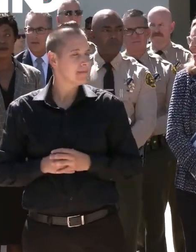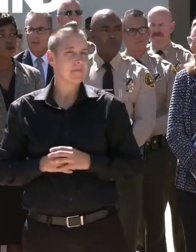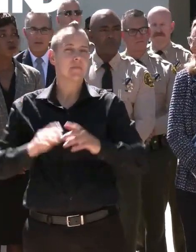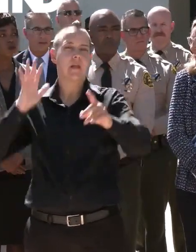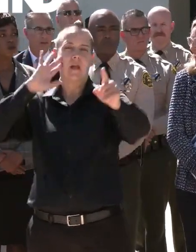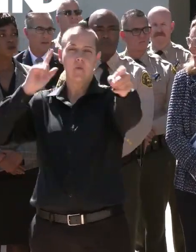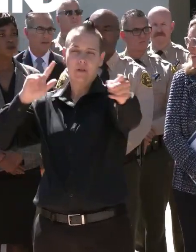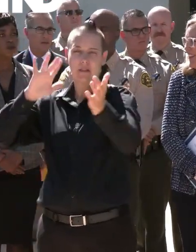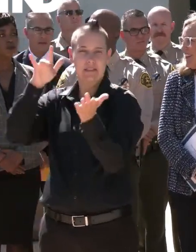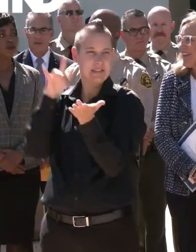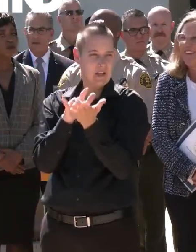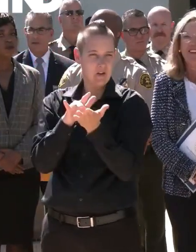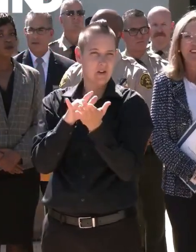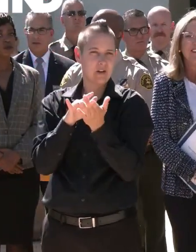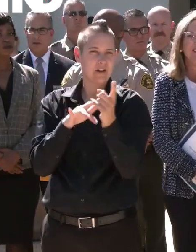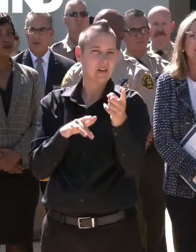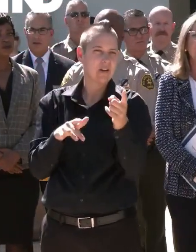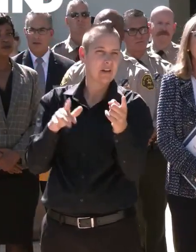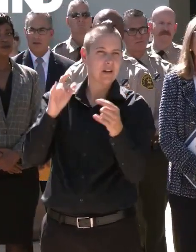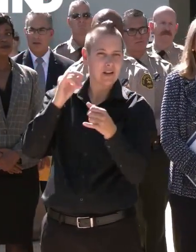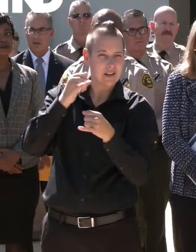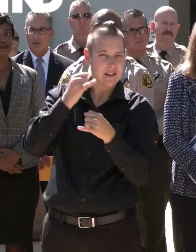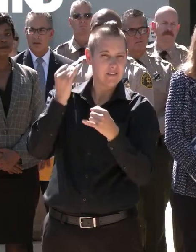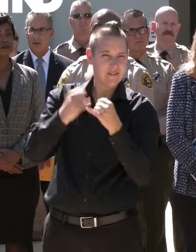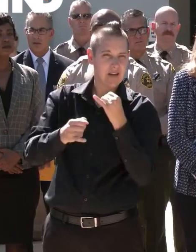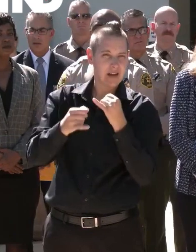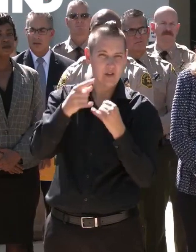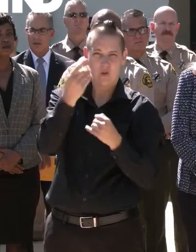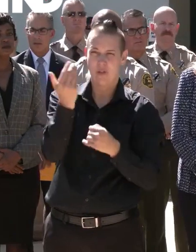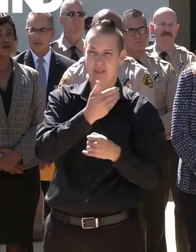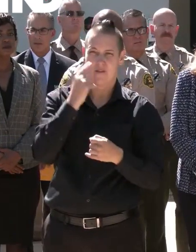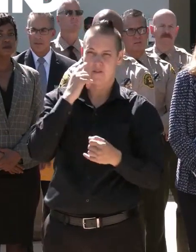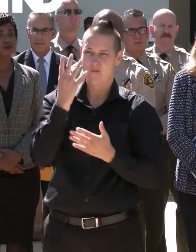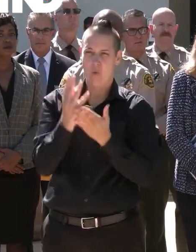Thank you. I'm gonna go here in the center, over here.